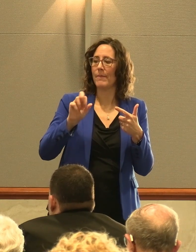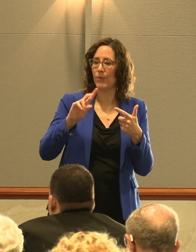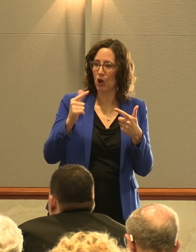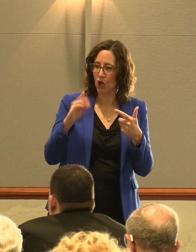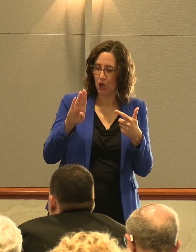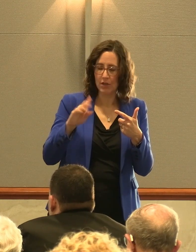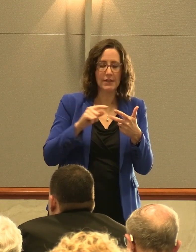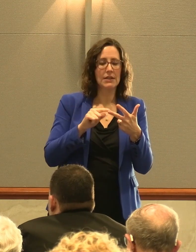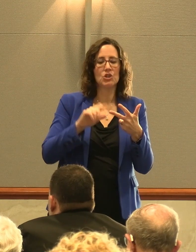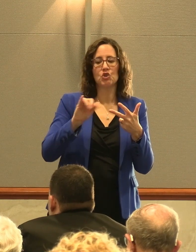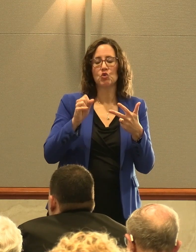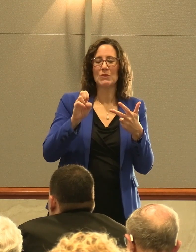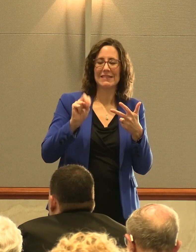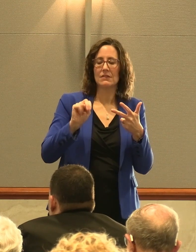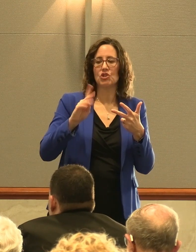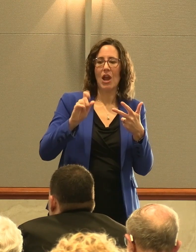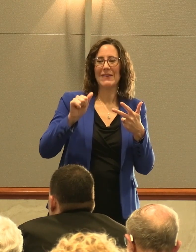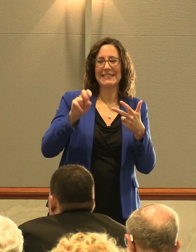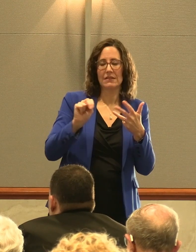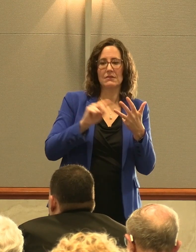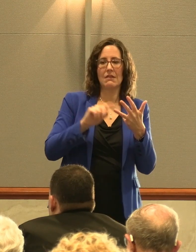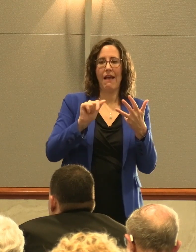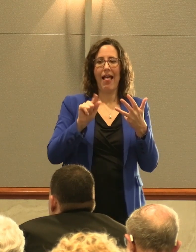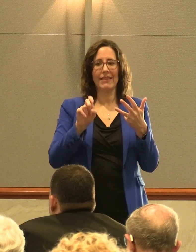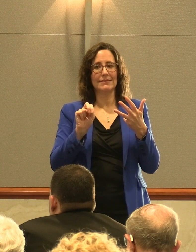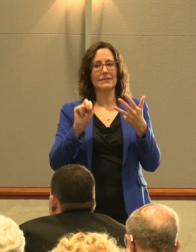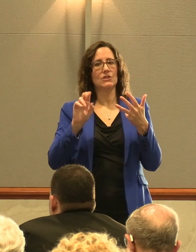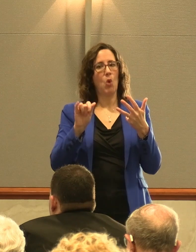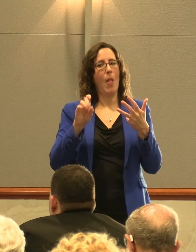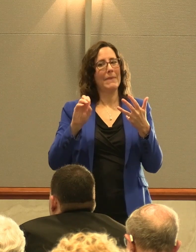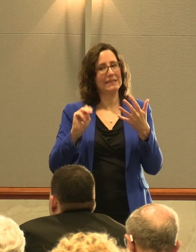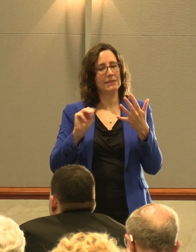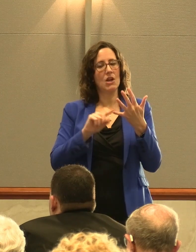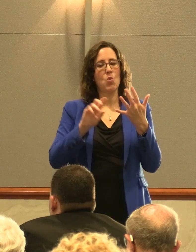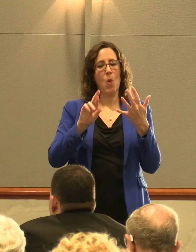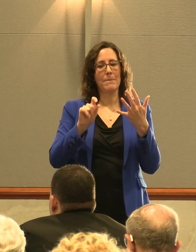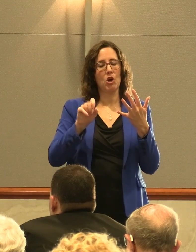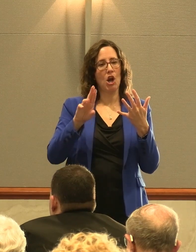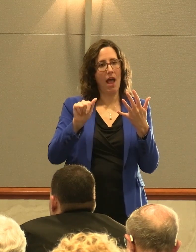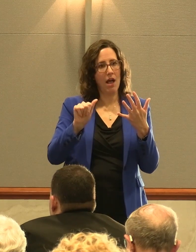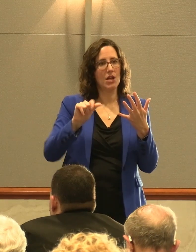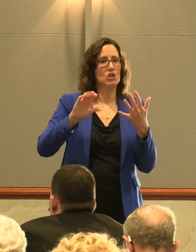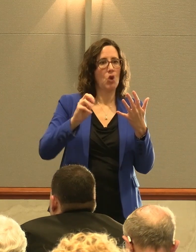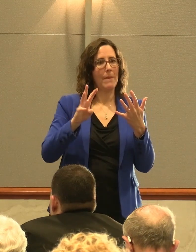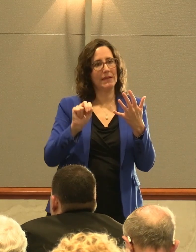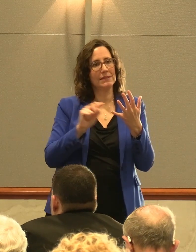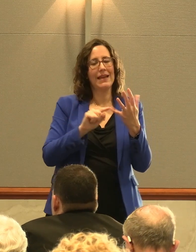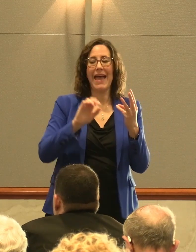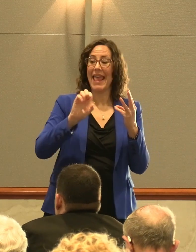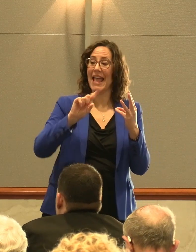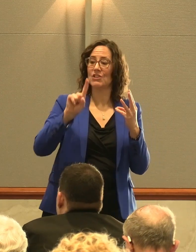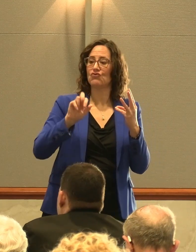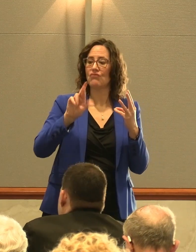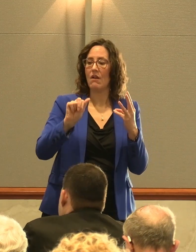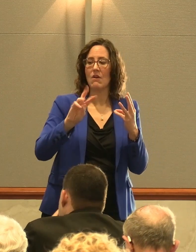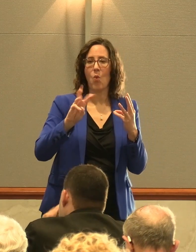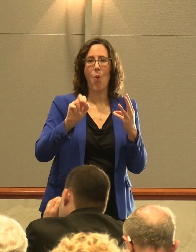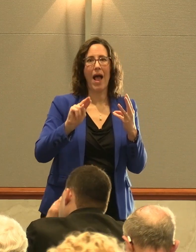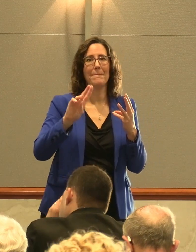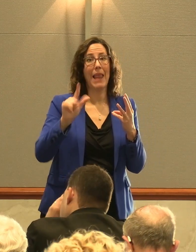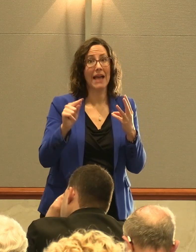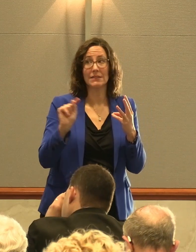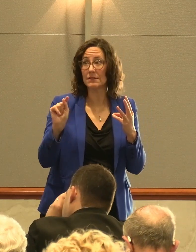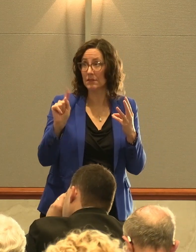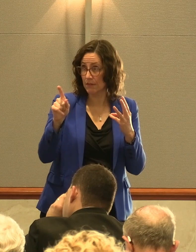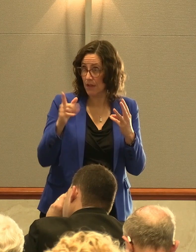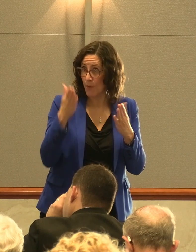Susan Jerrison, Alan Schulman, Roberta Schulman, and Ezra Weinblatt. Again, can I have a